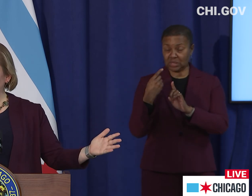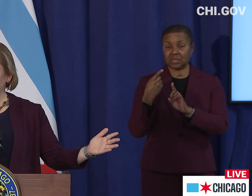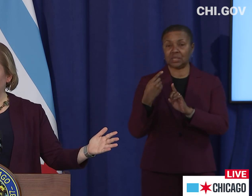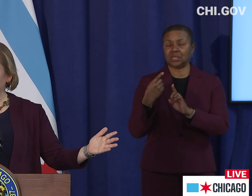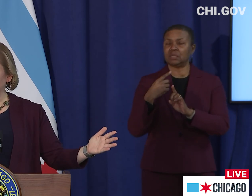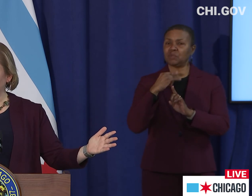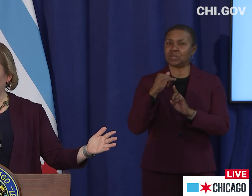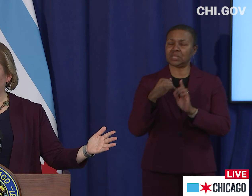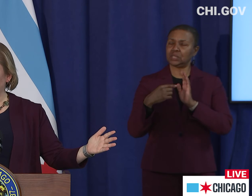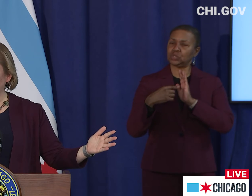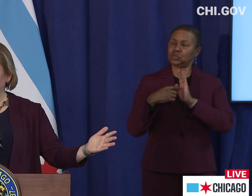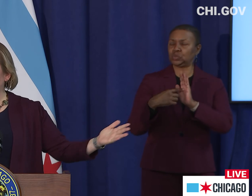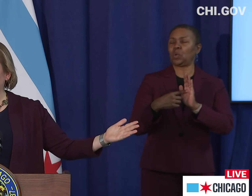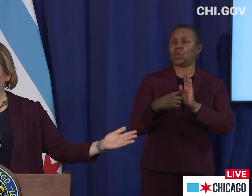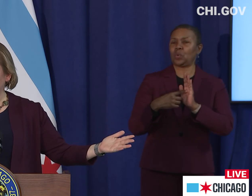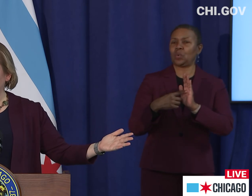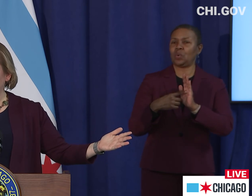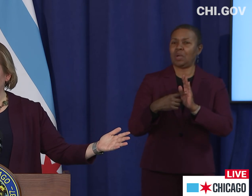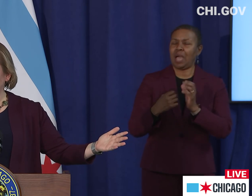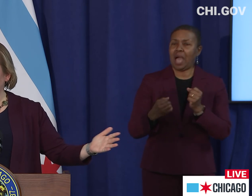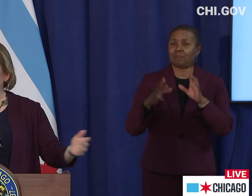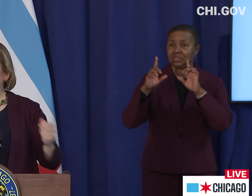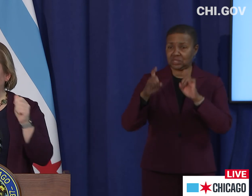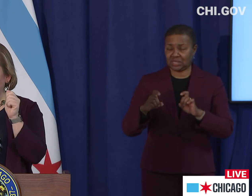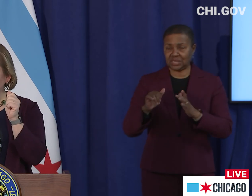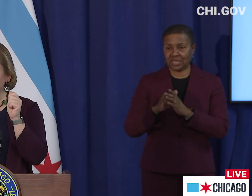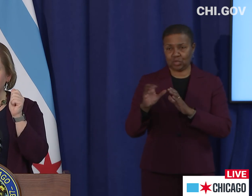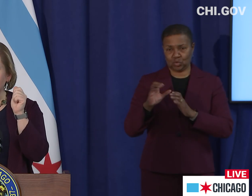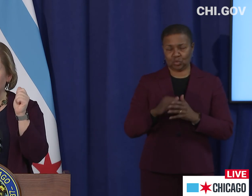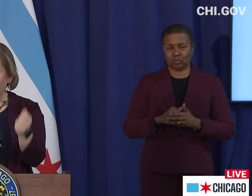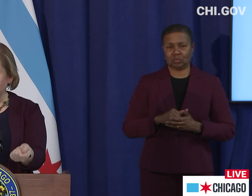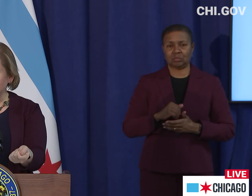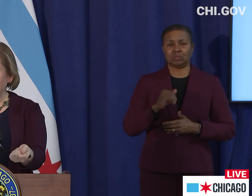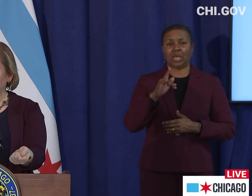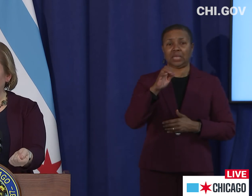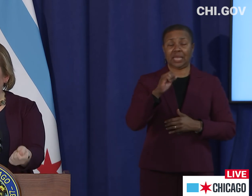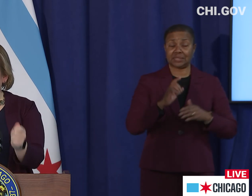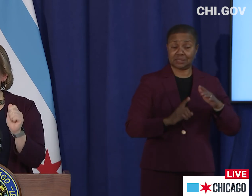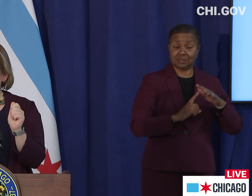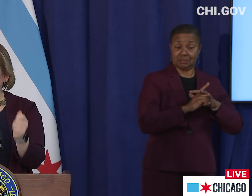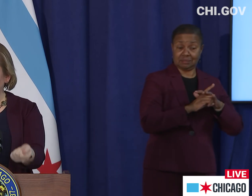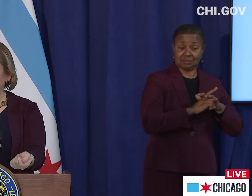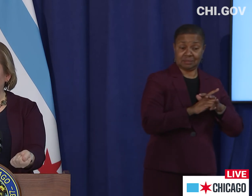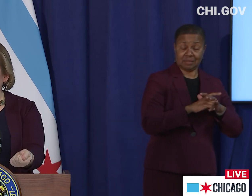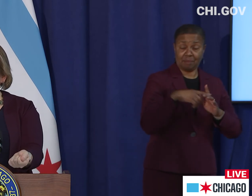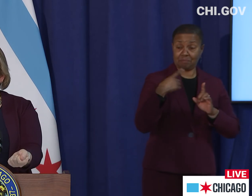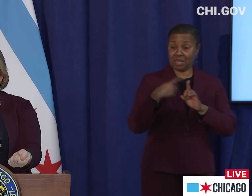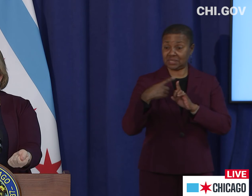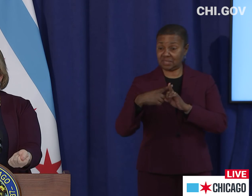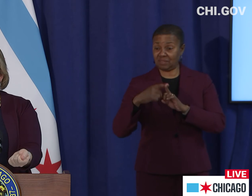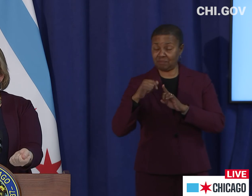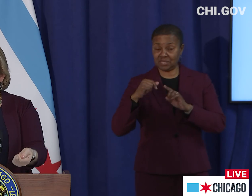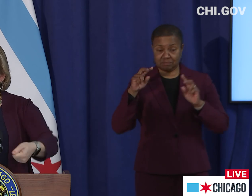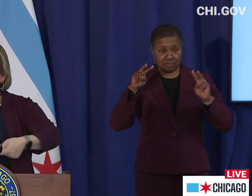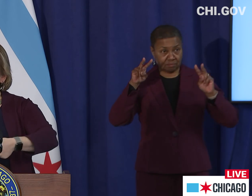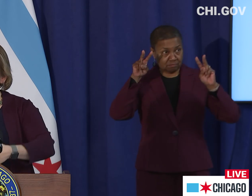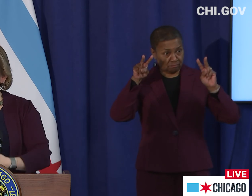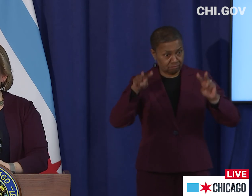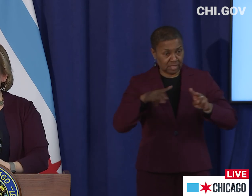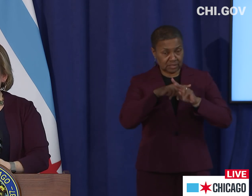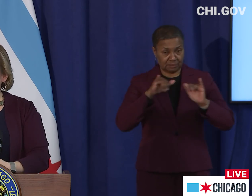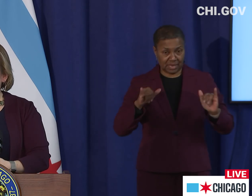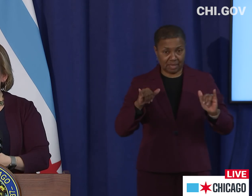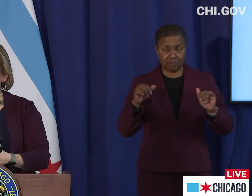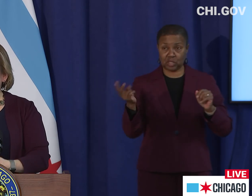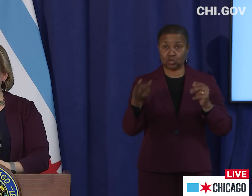be very reflective of the amount of testing that you're doing. Cases and positivity have to be looked at in conjunction because it's the